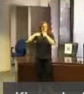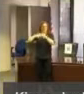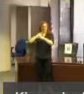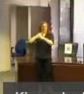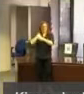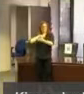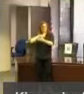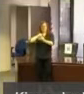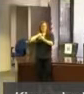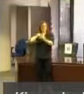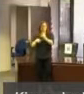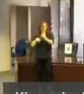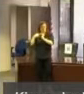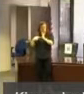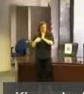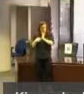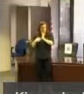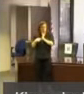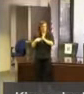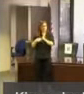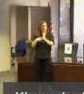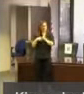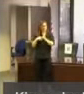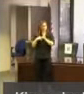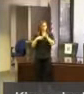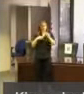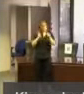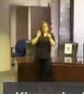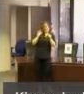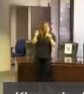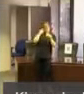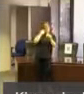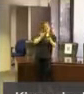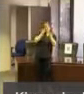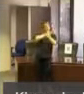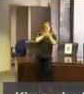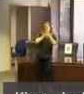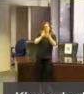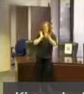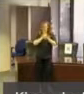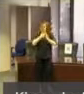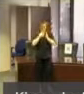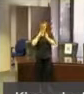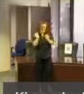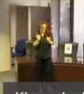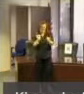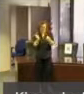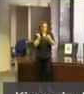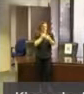of rules that are similar to the changes that Kim presented. The first set is the rules for birth